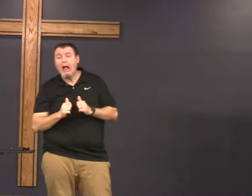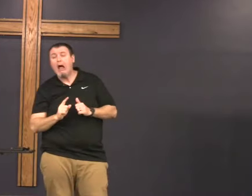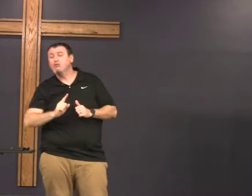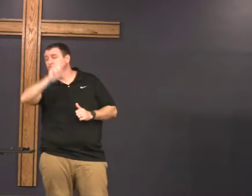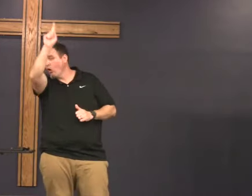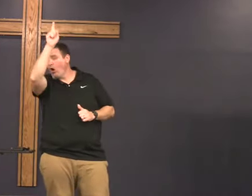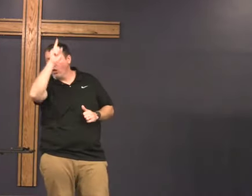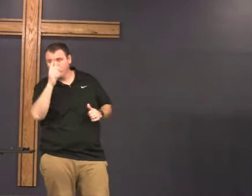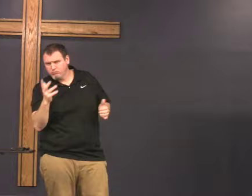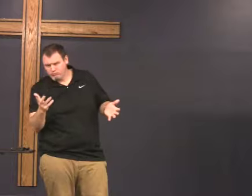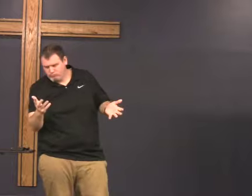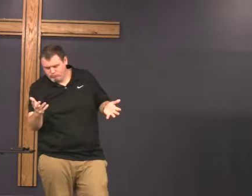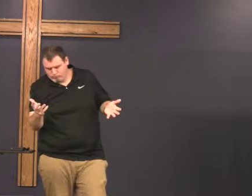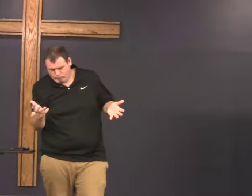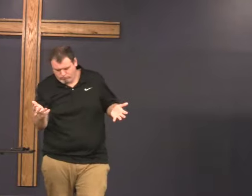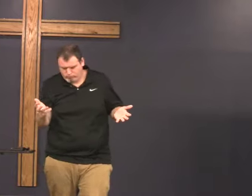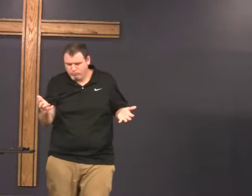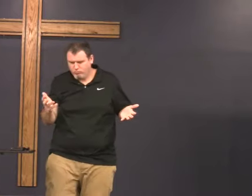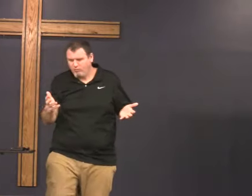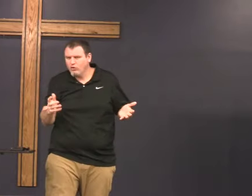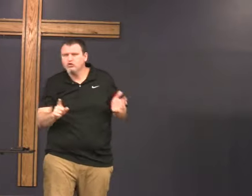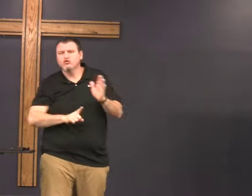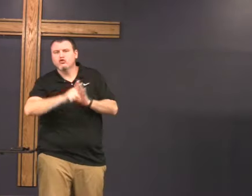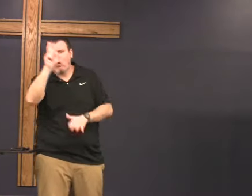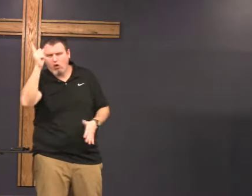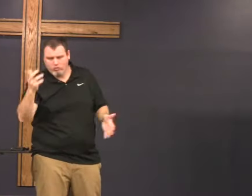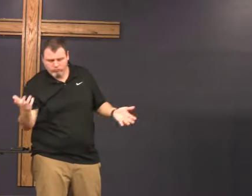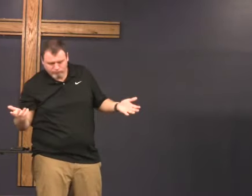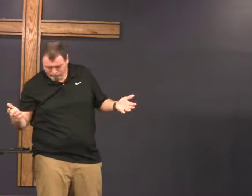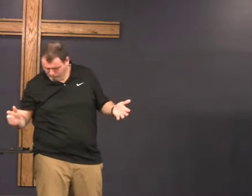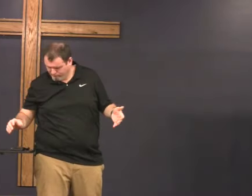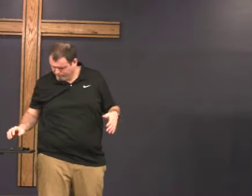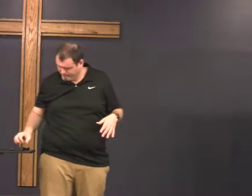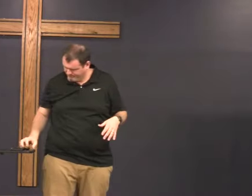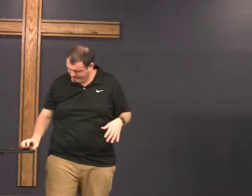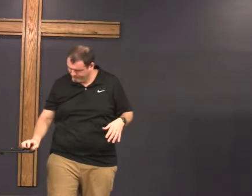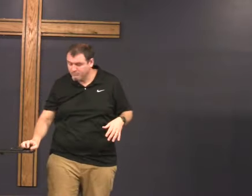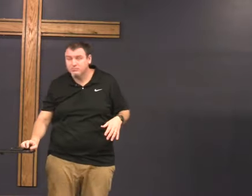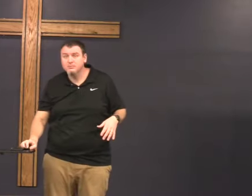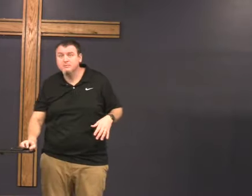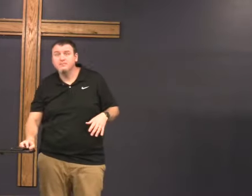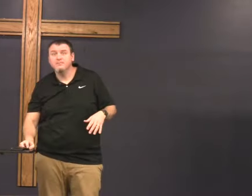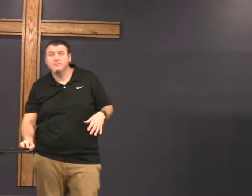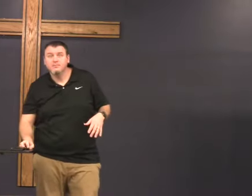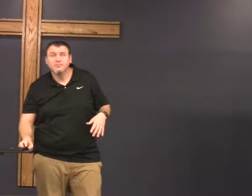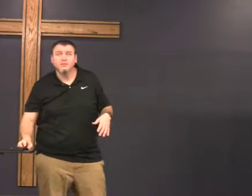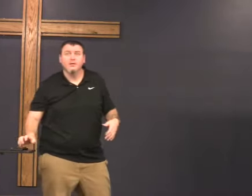There are visions in my head in the bed, and I saw all the trees in the earth, and it was a very great time.